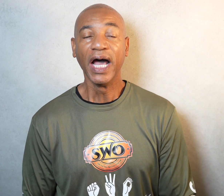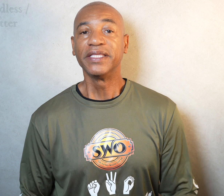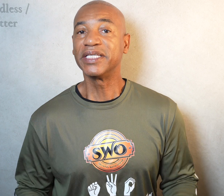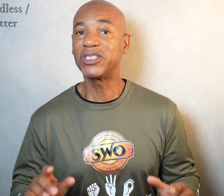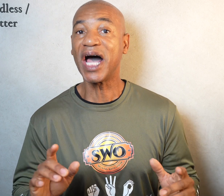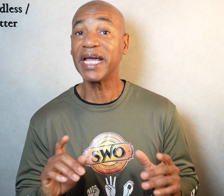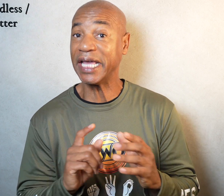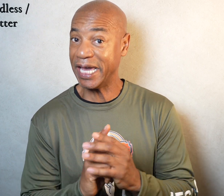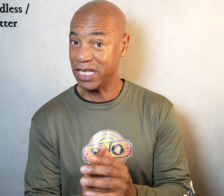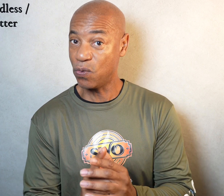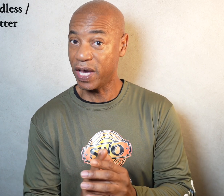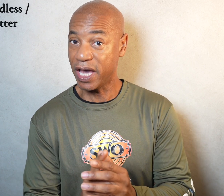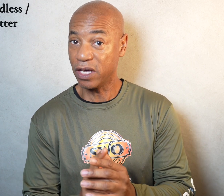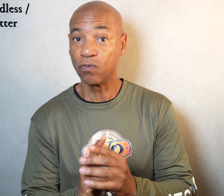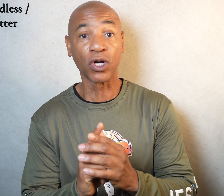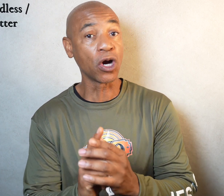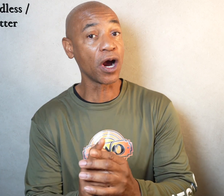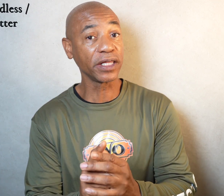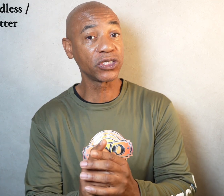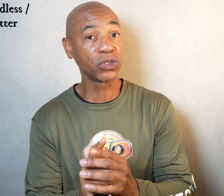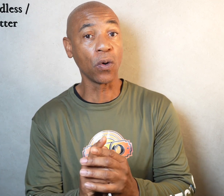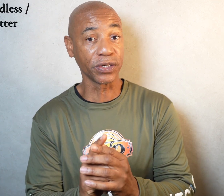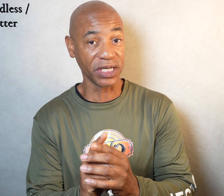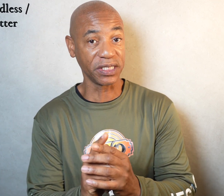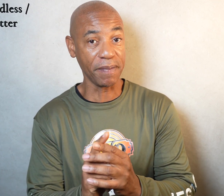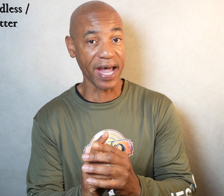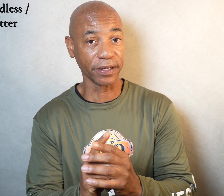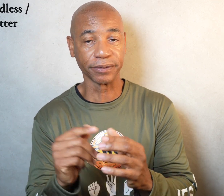The sign anyway, regardless, or it doesn't matter.